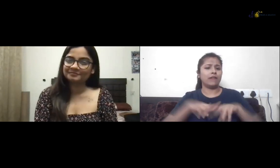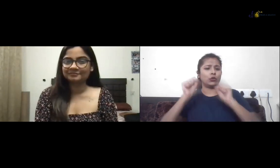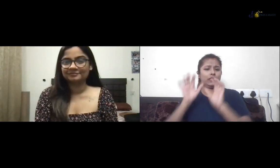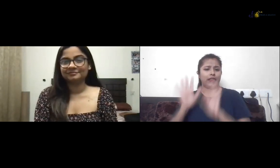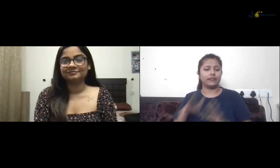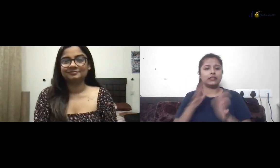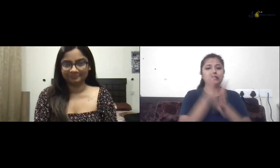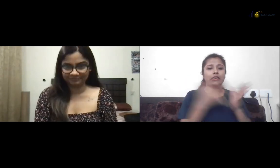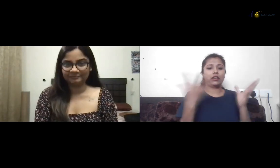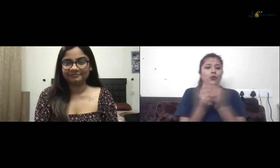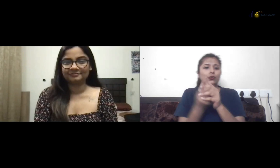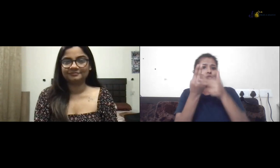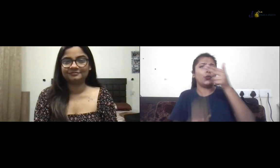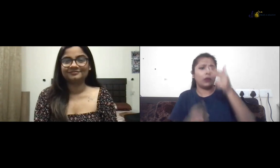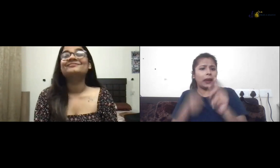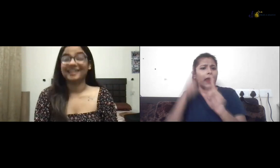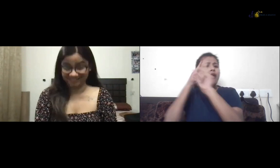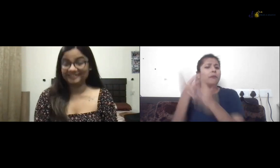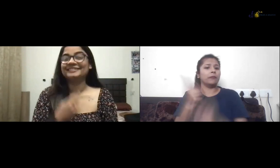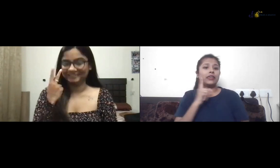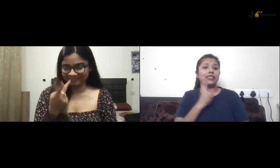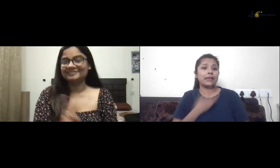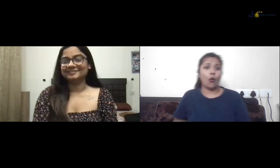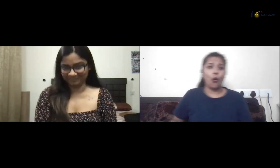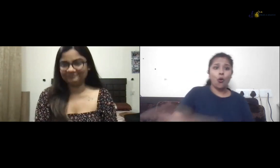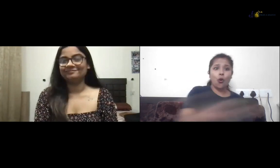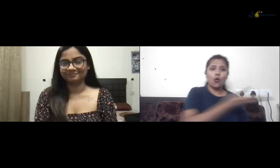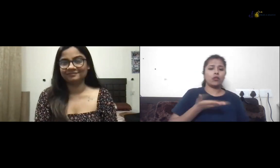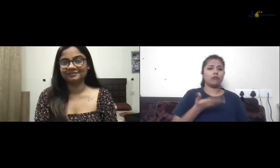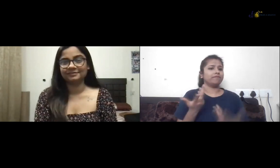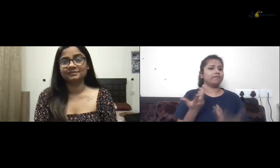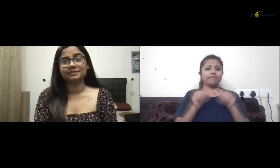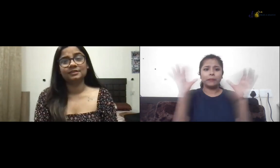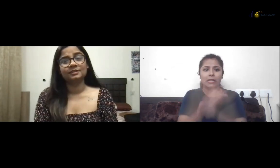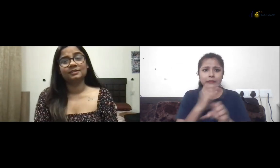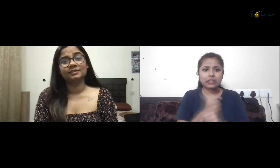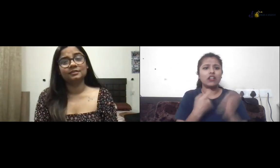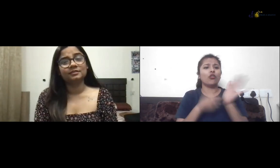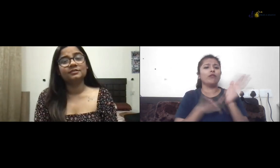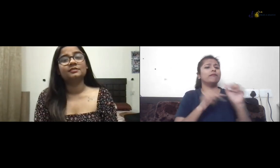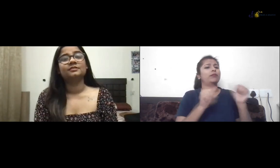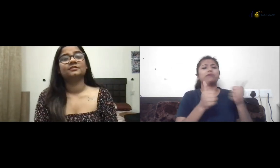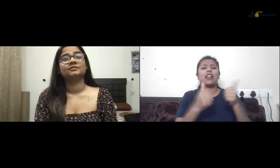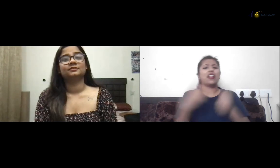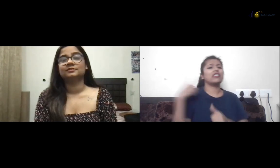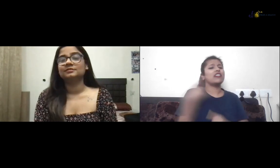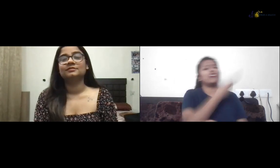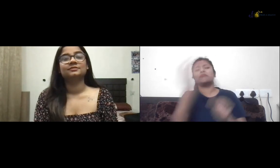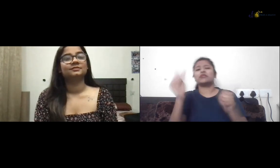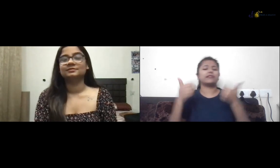accessibility to the deaf people. And also I'm the founder of Sign Story, where all the deaf people who are